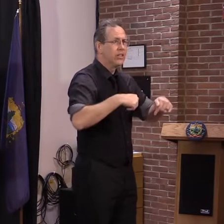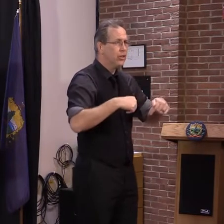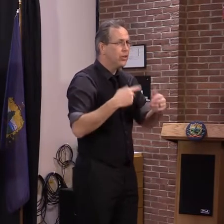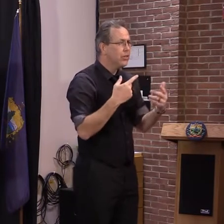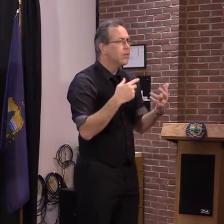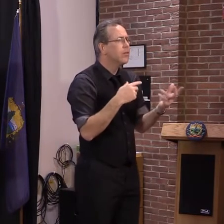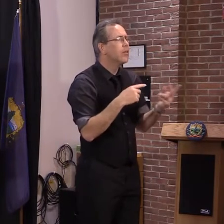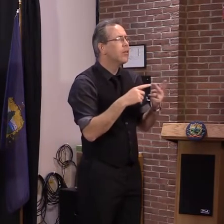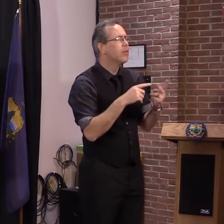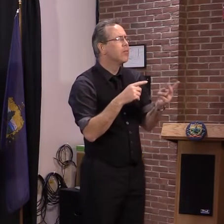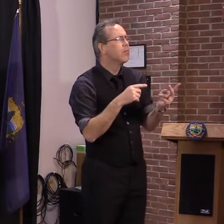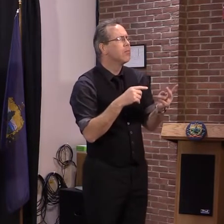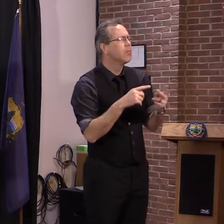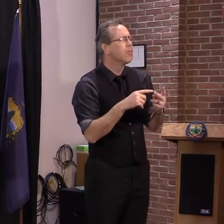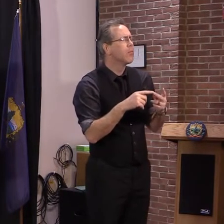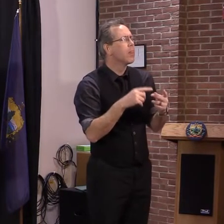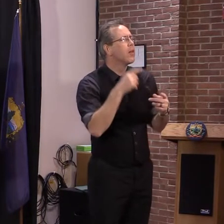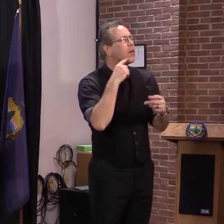conference room.